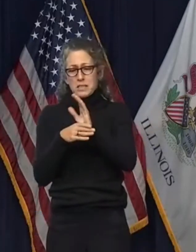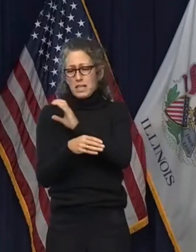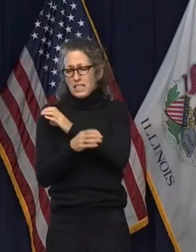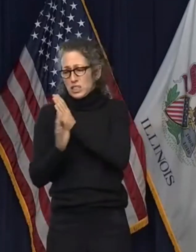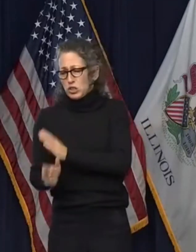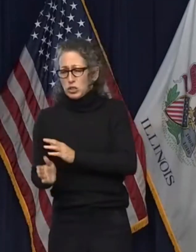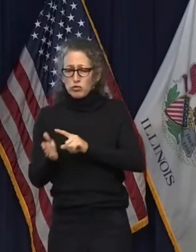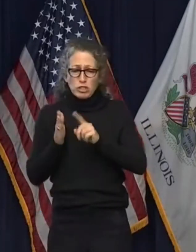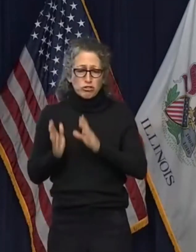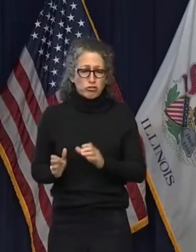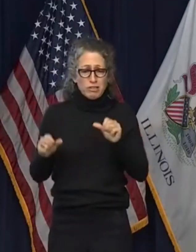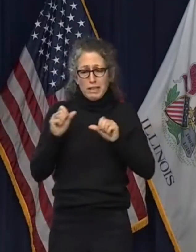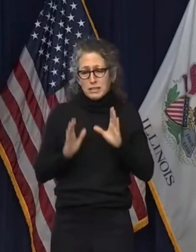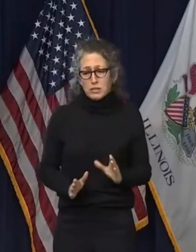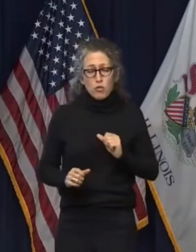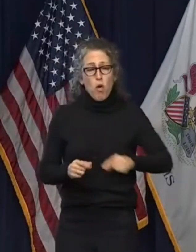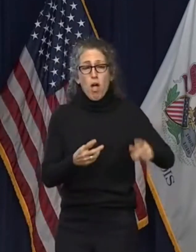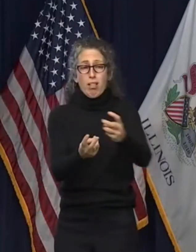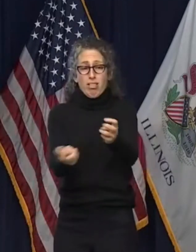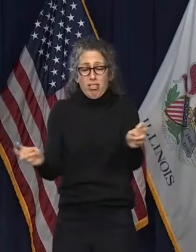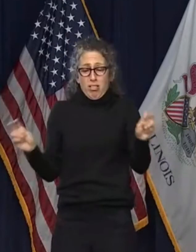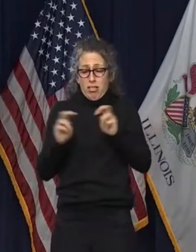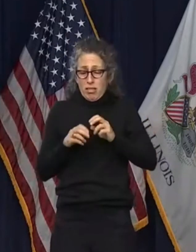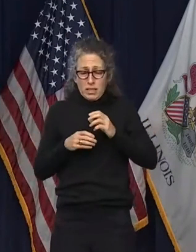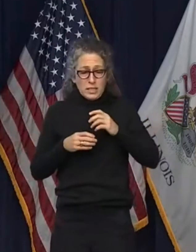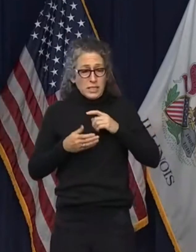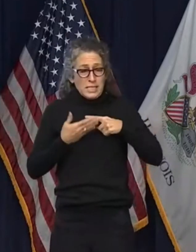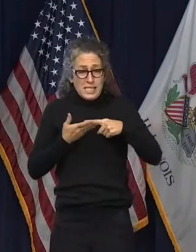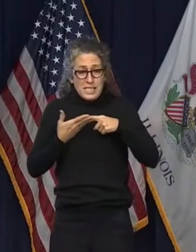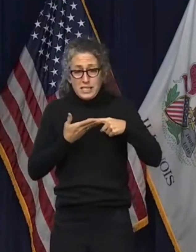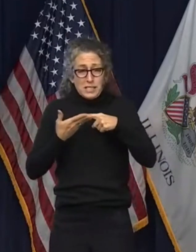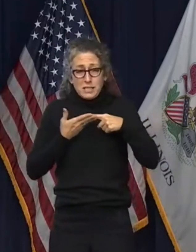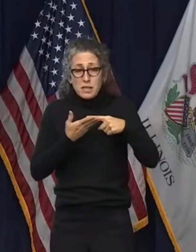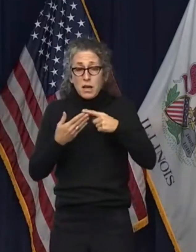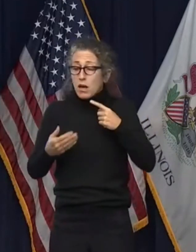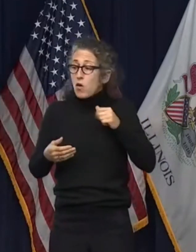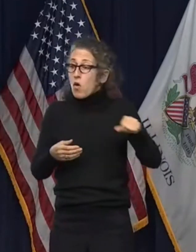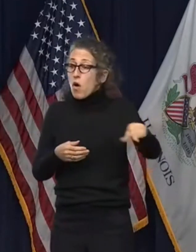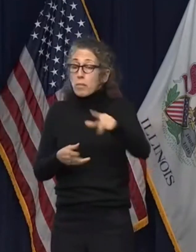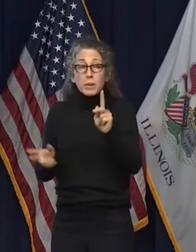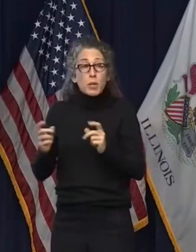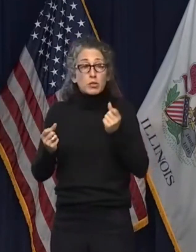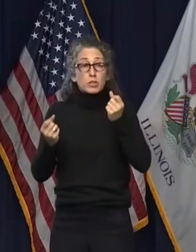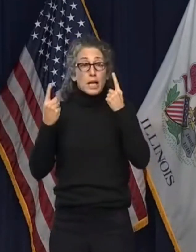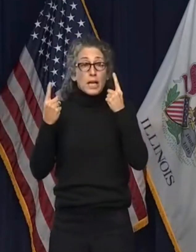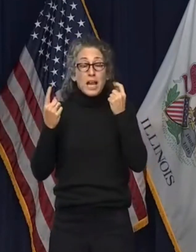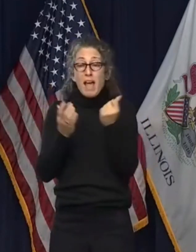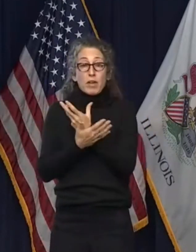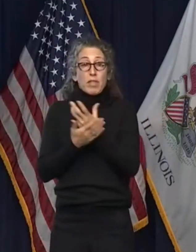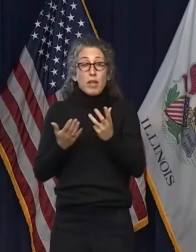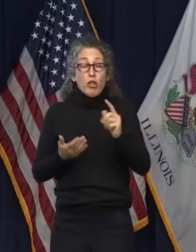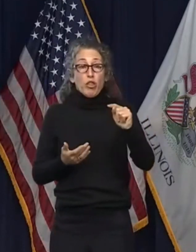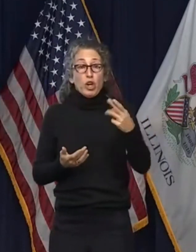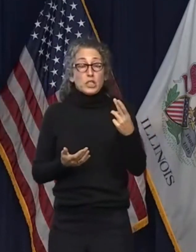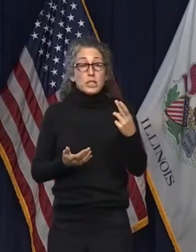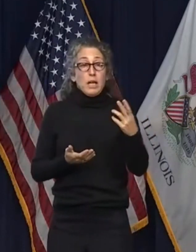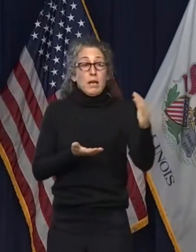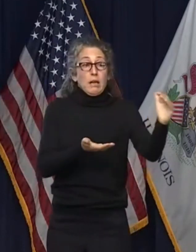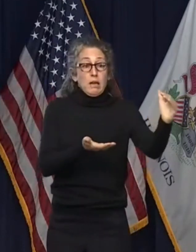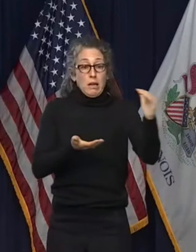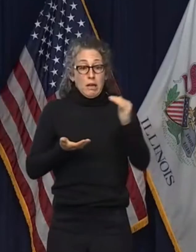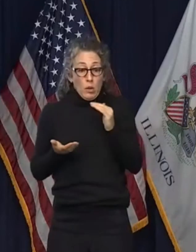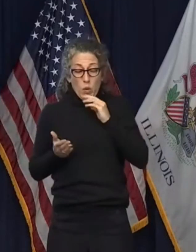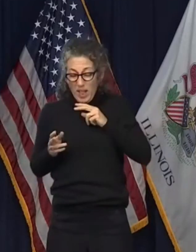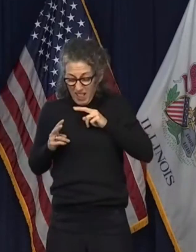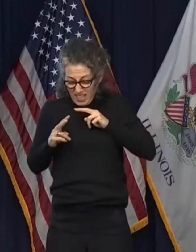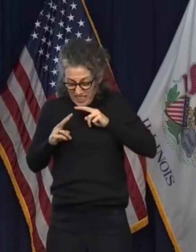and researchers and scientists, they all understood that everything that comes out on Thursday, they will pour into immediately